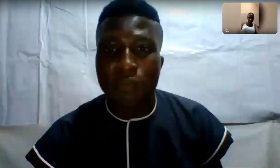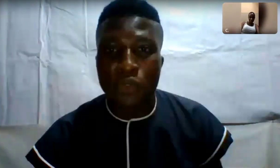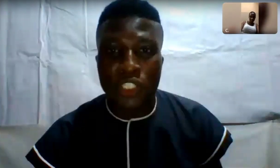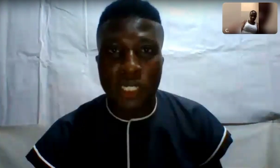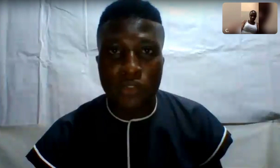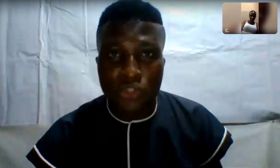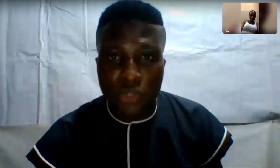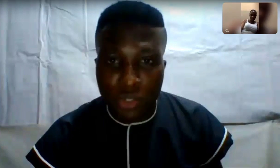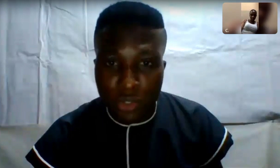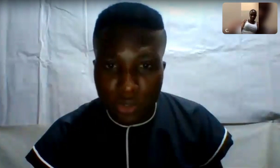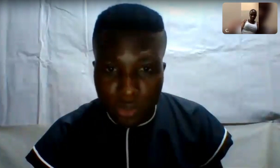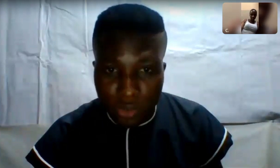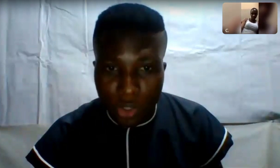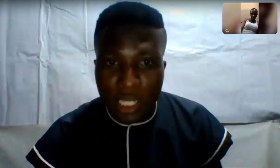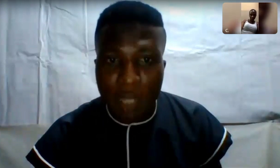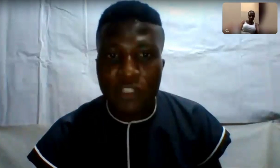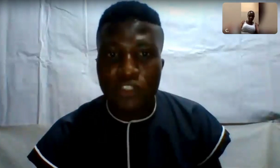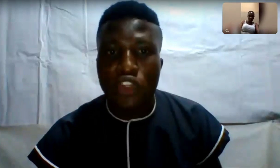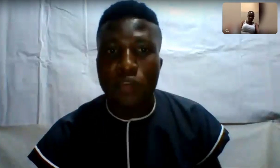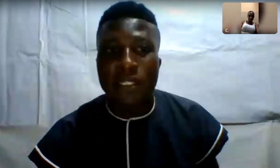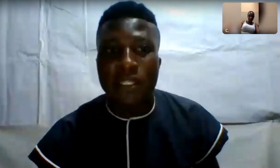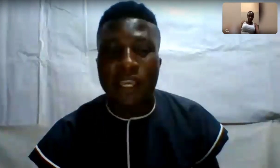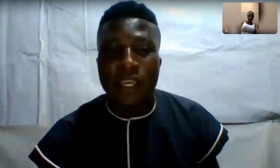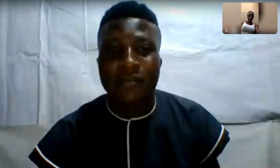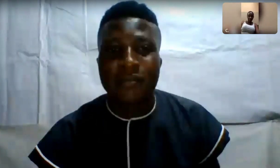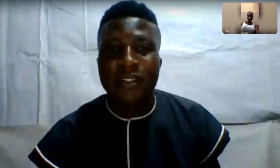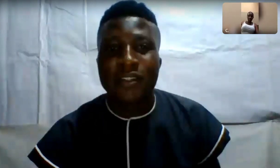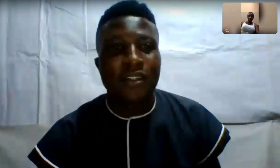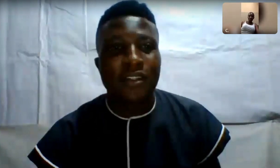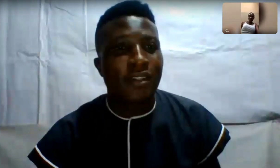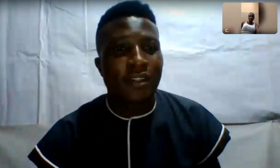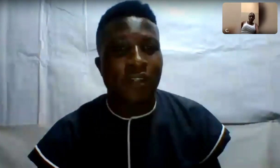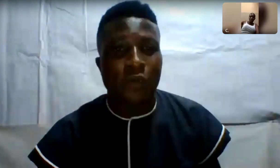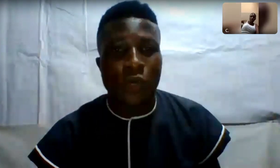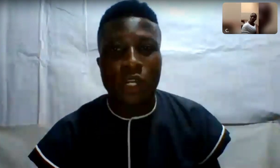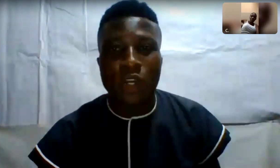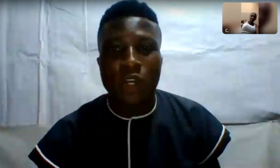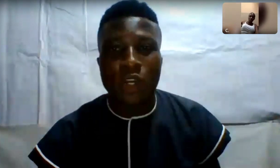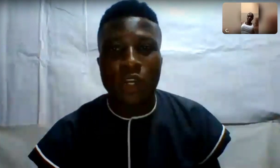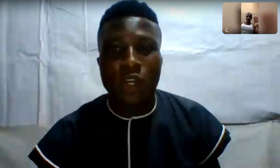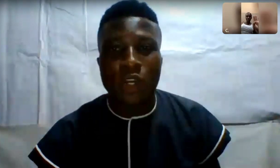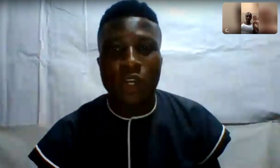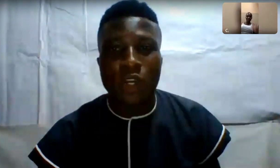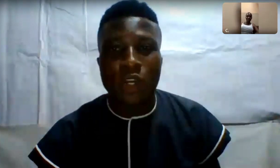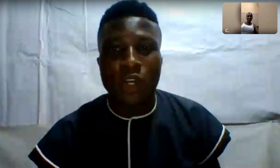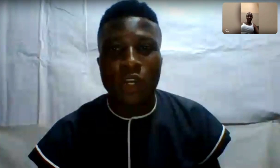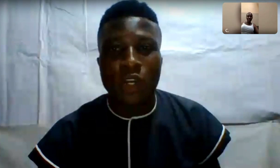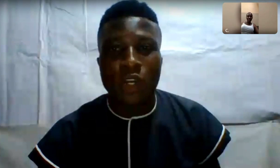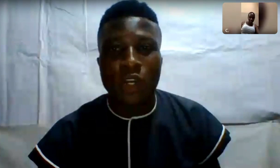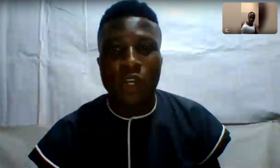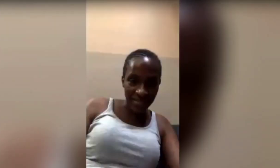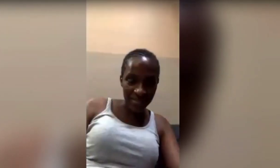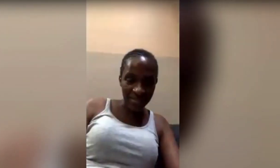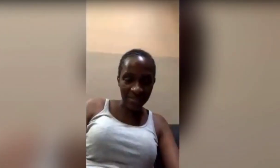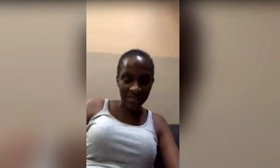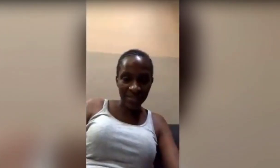Jr. Okay, Mrs. Chioma is here. Welcome, ma'am. Okay, so let's start.